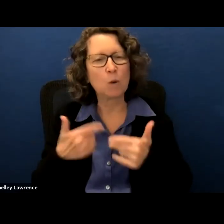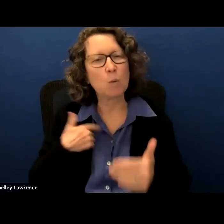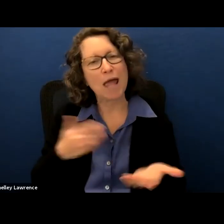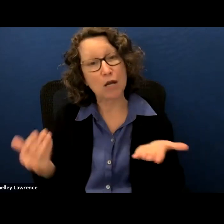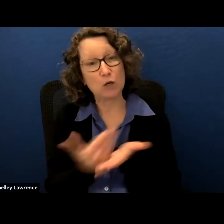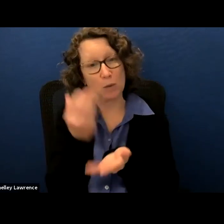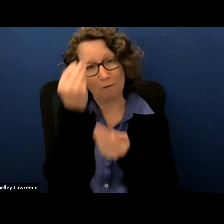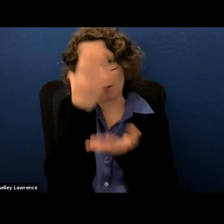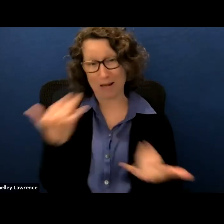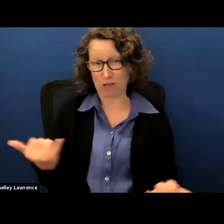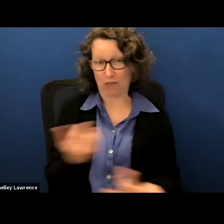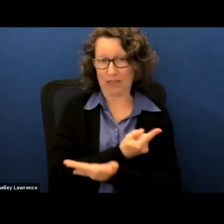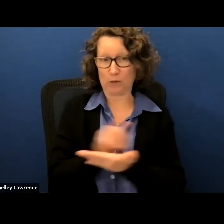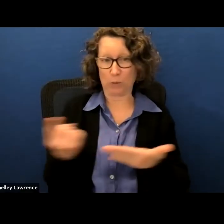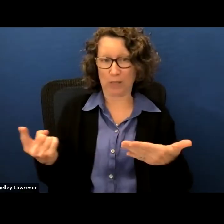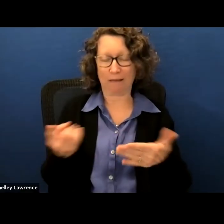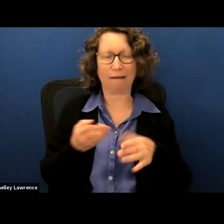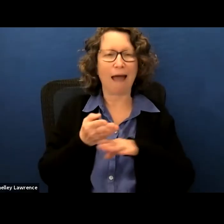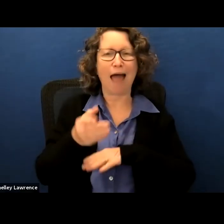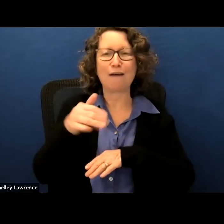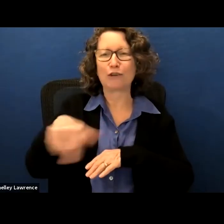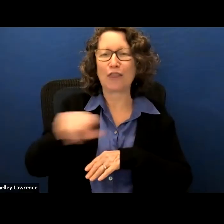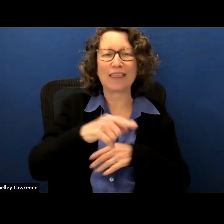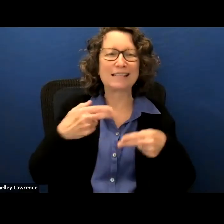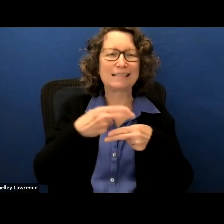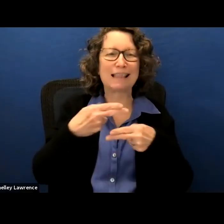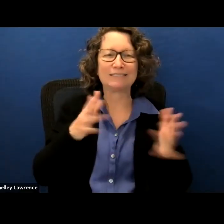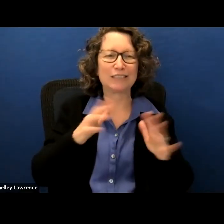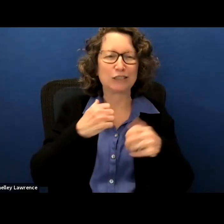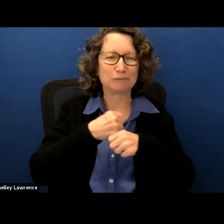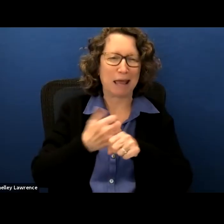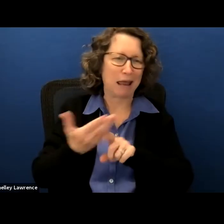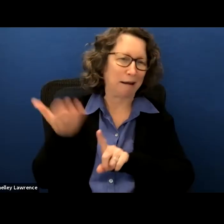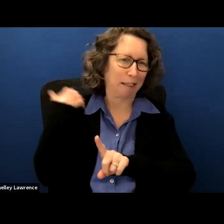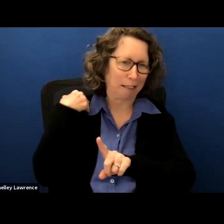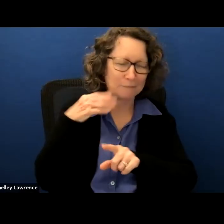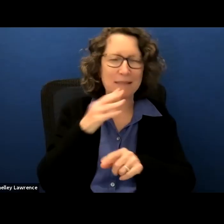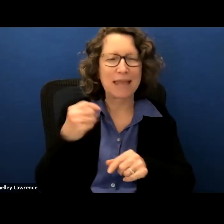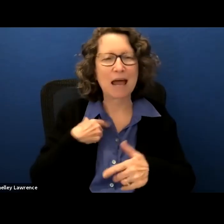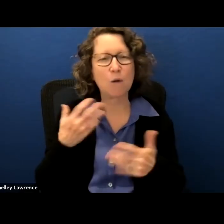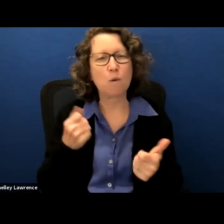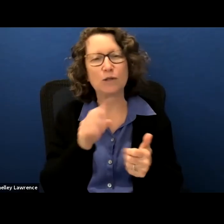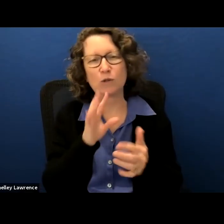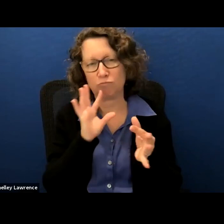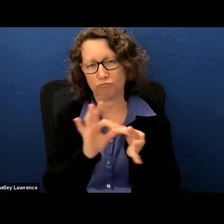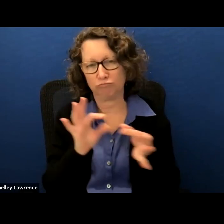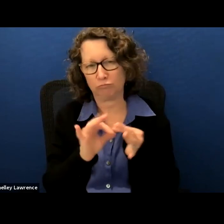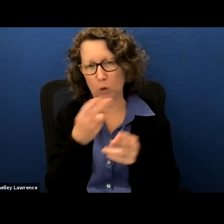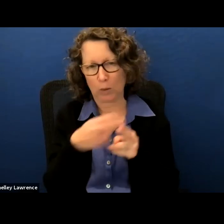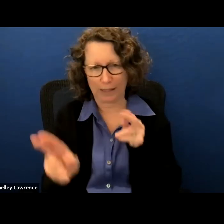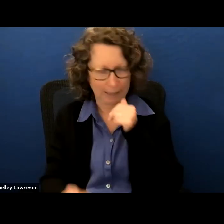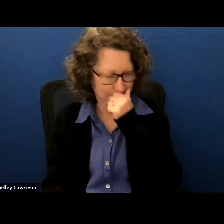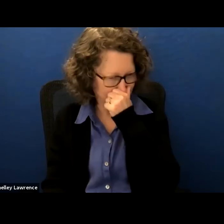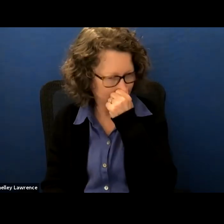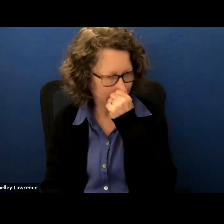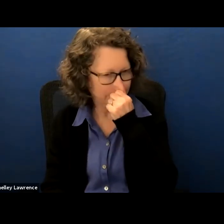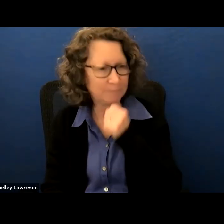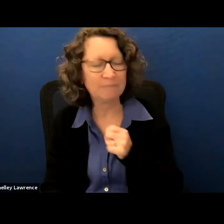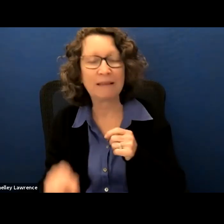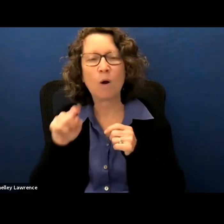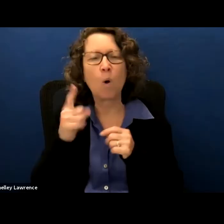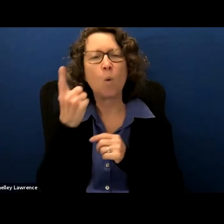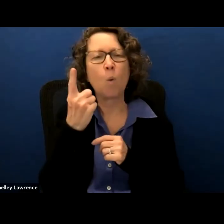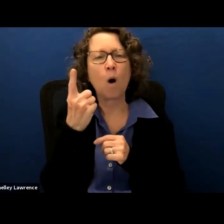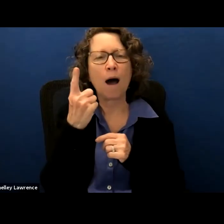new information this week after these slides were put together, and I wanted just to talk about them quickly. There is